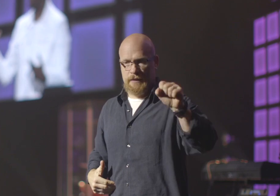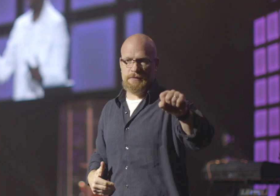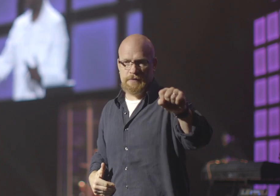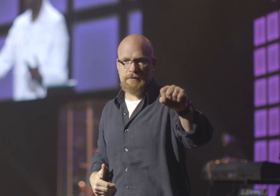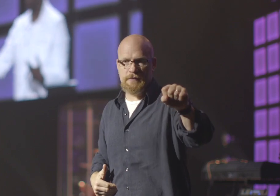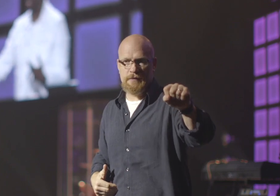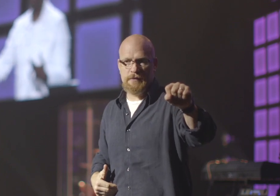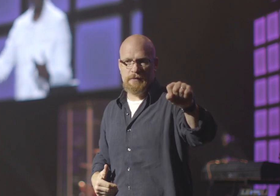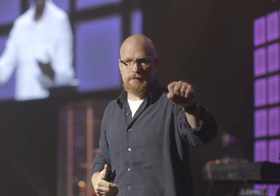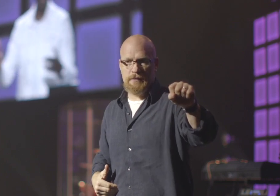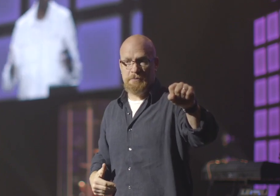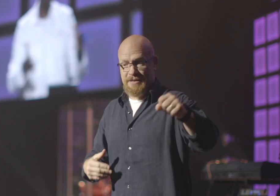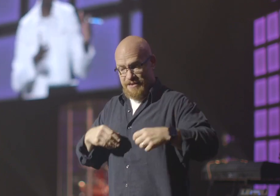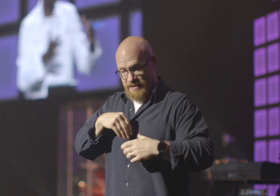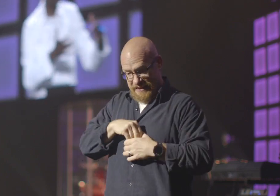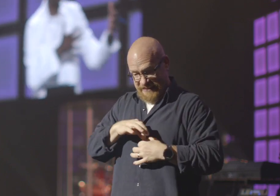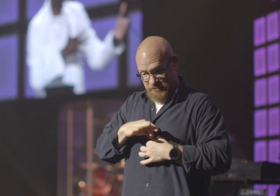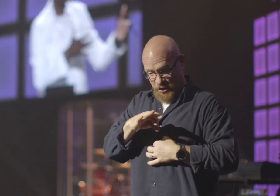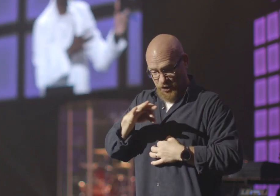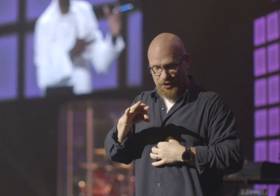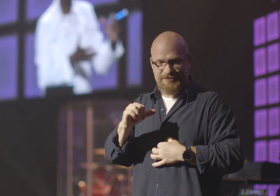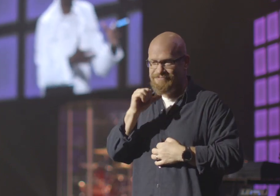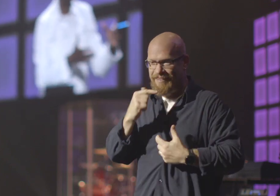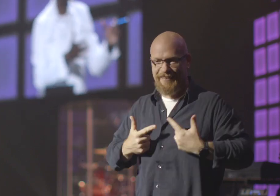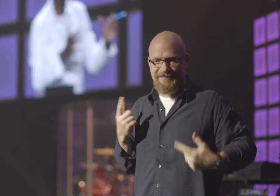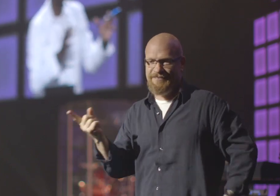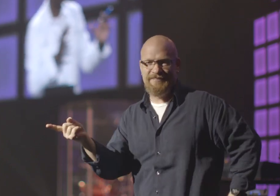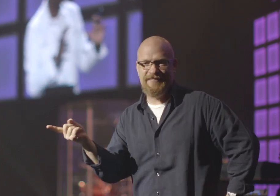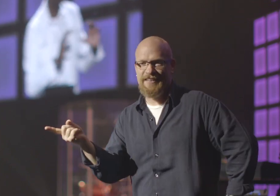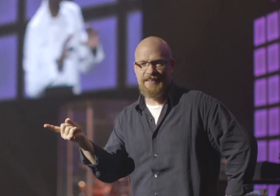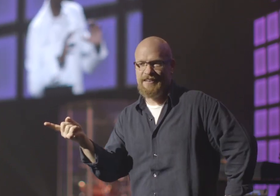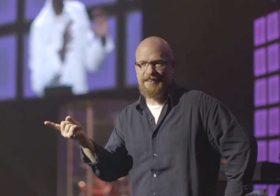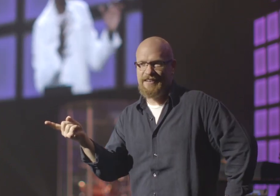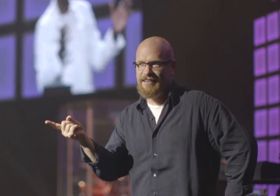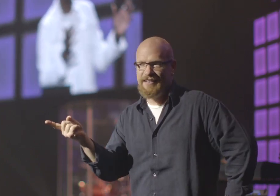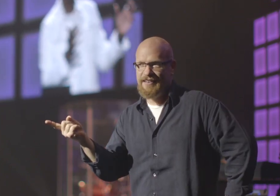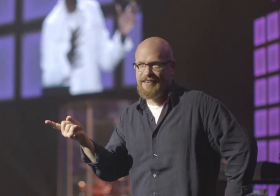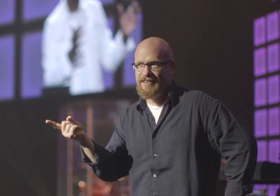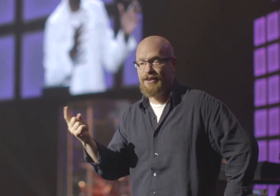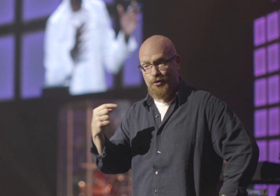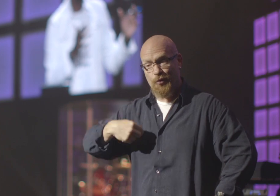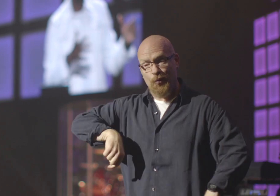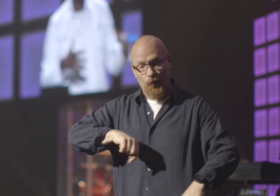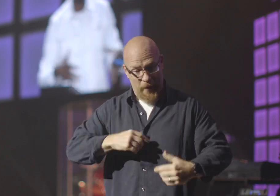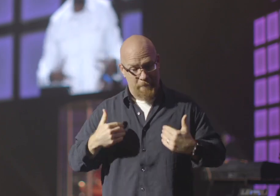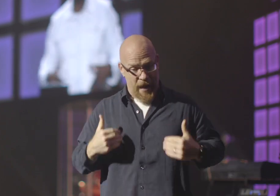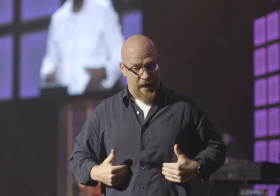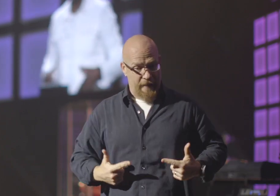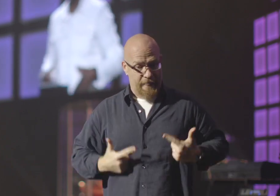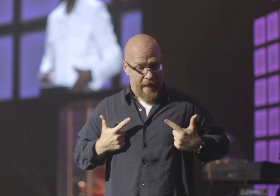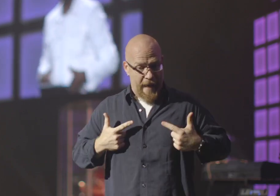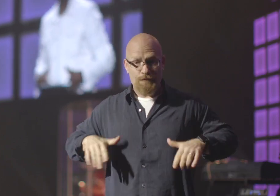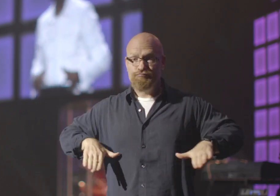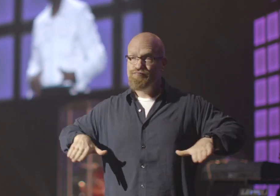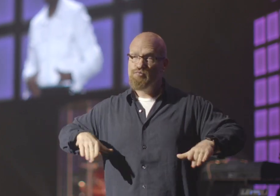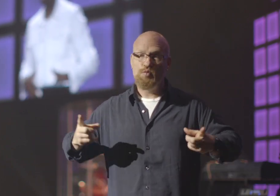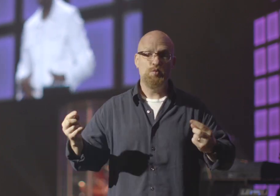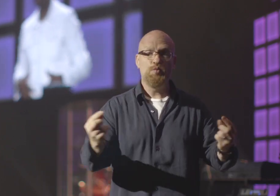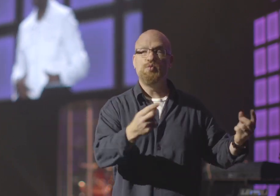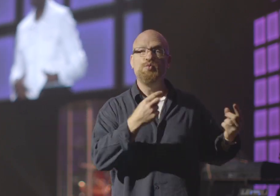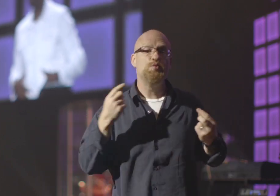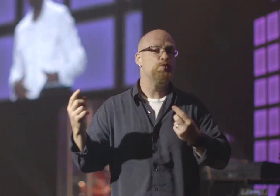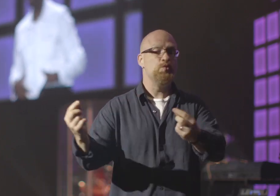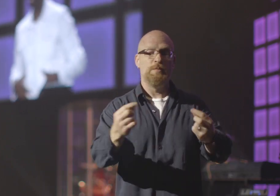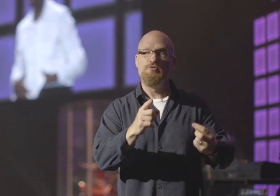in that same boat at one point in time in our life. We were existing, but we really didn't have any life in